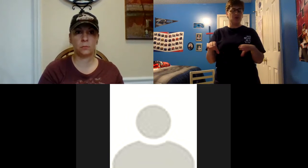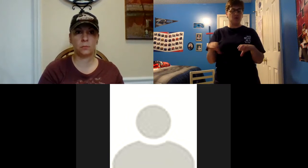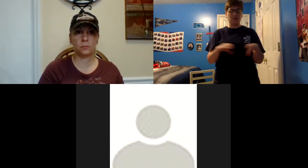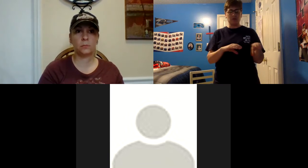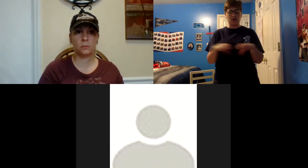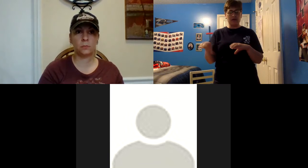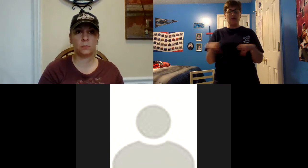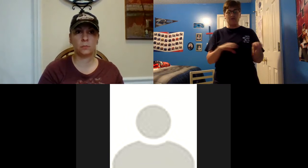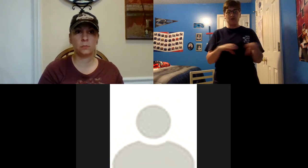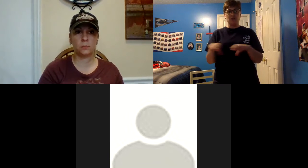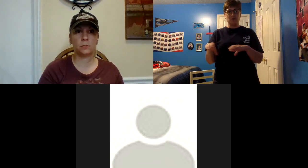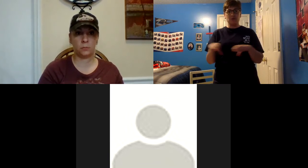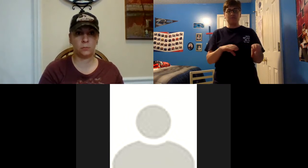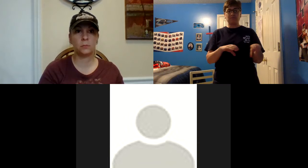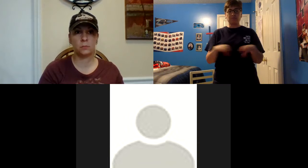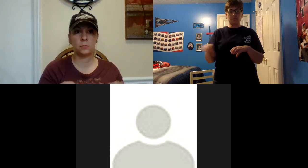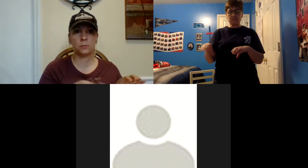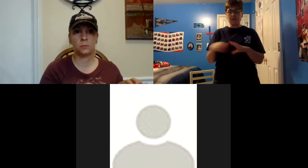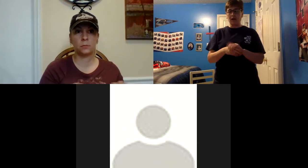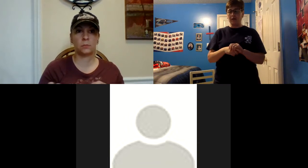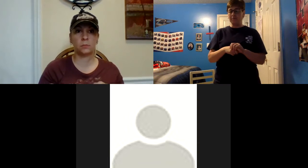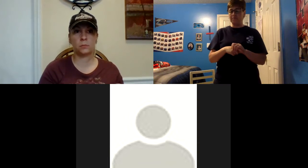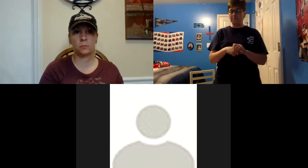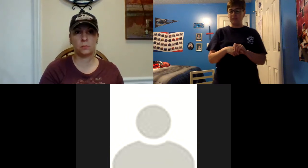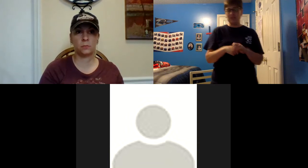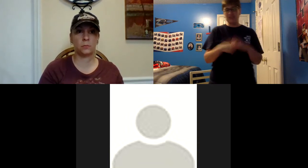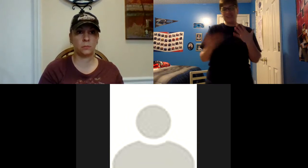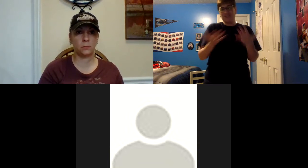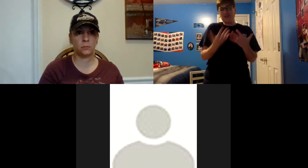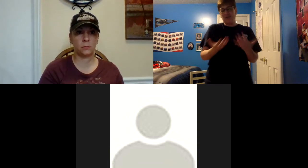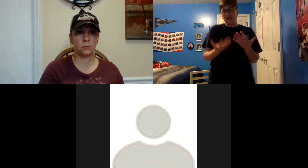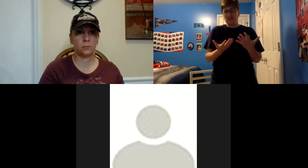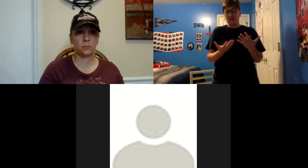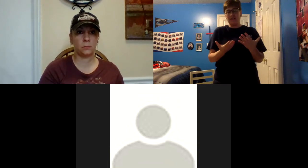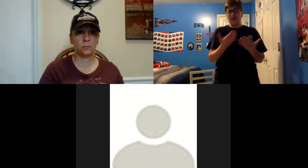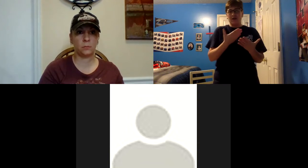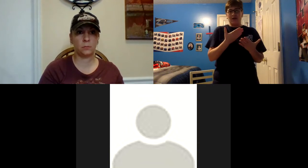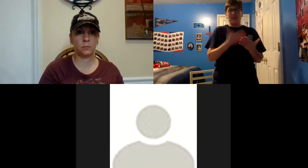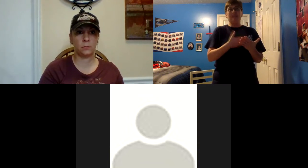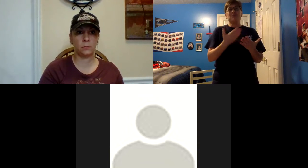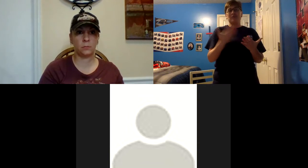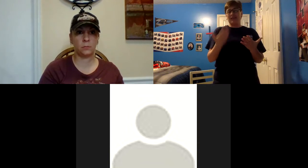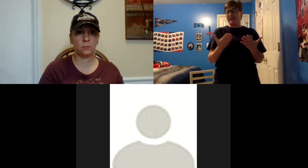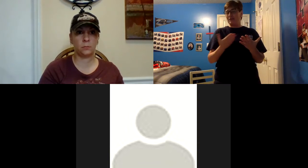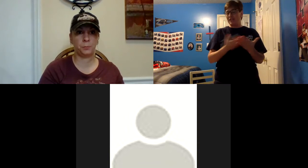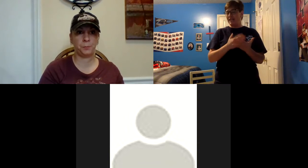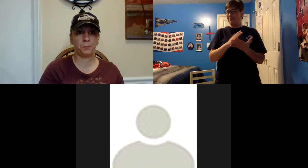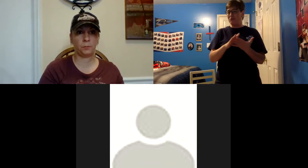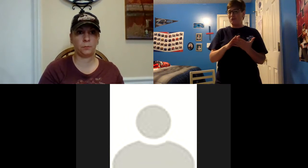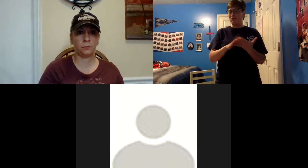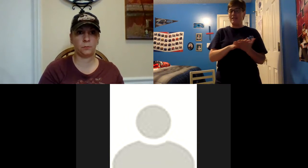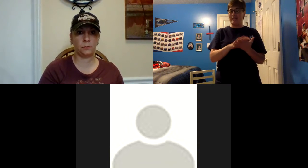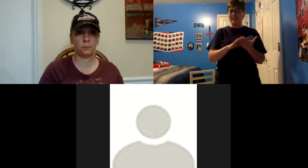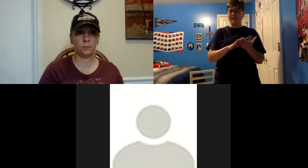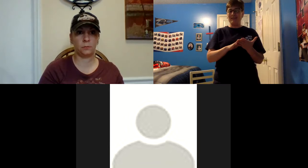for do, I'm sorry, for do. So it just all depends on, and that's where sign language can get a